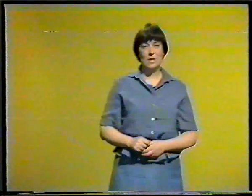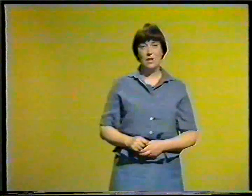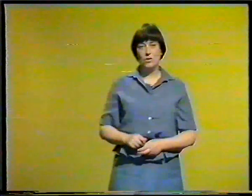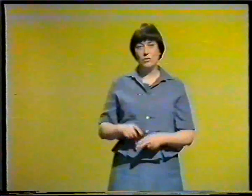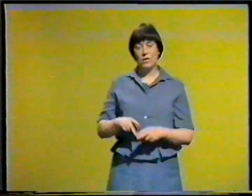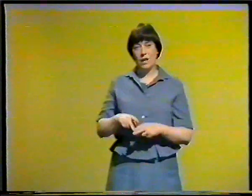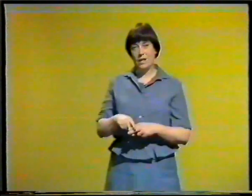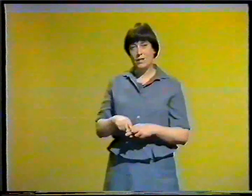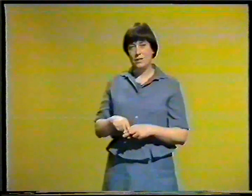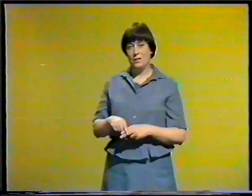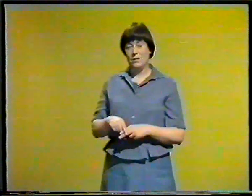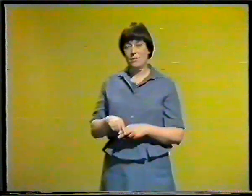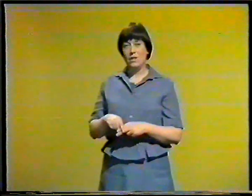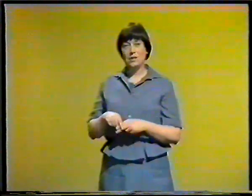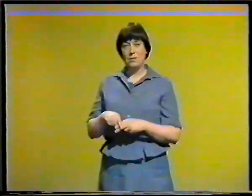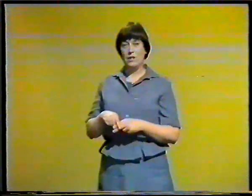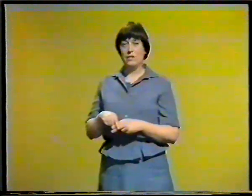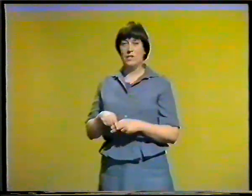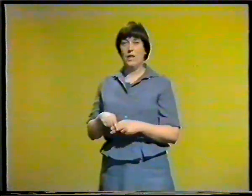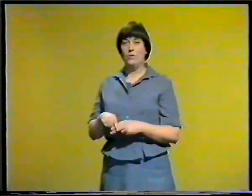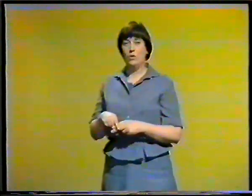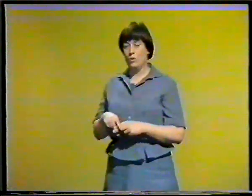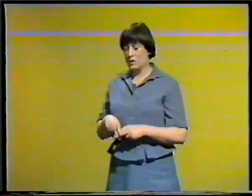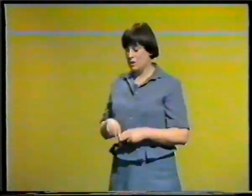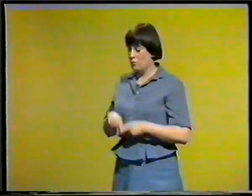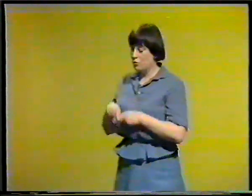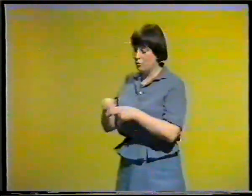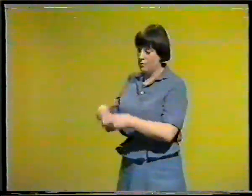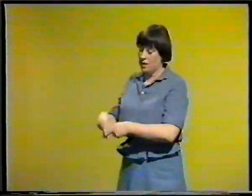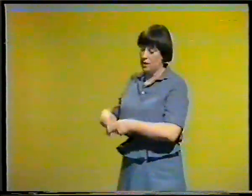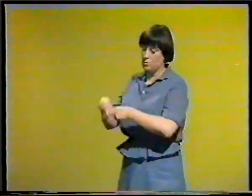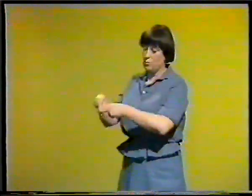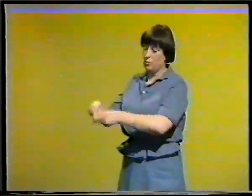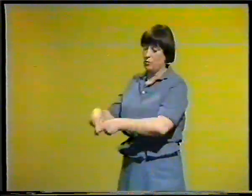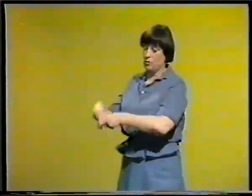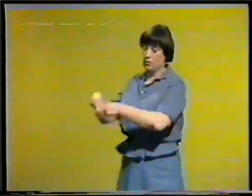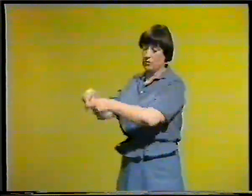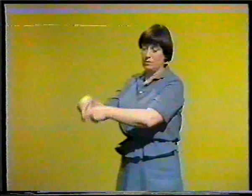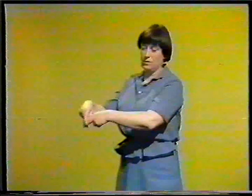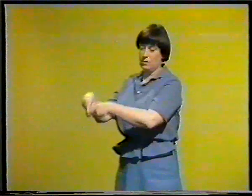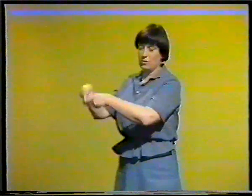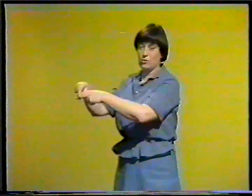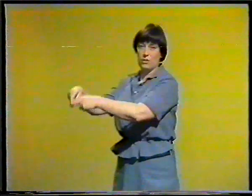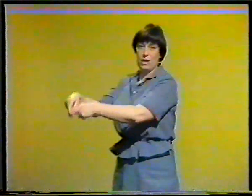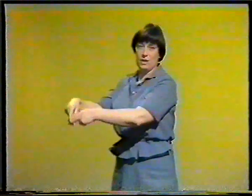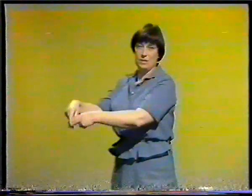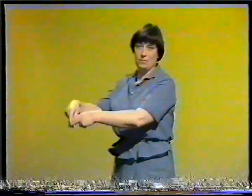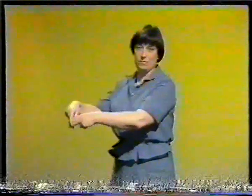To ride, very similar to the sign for horse, except you make it move forward. To ride.